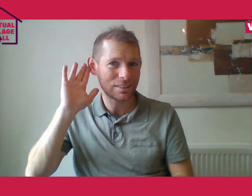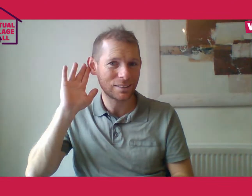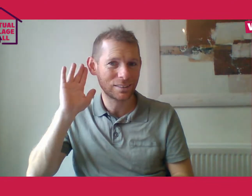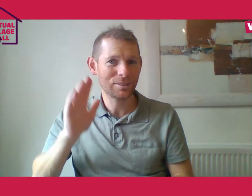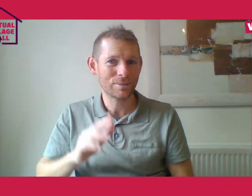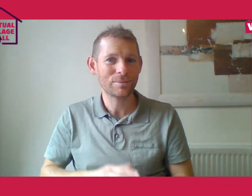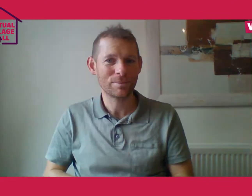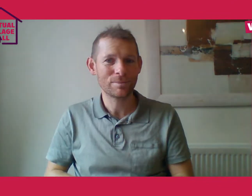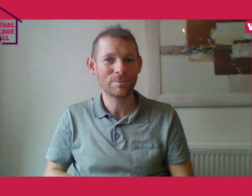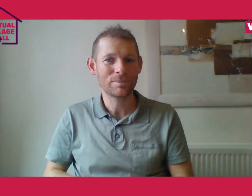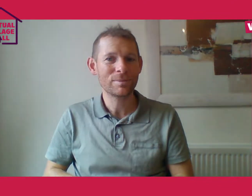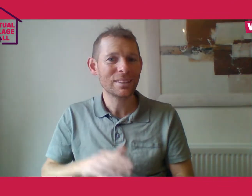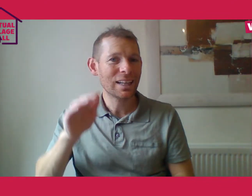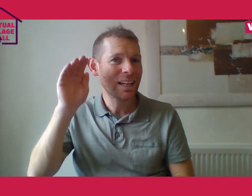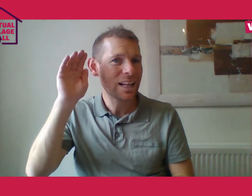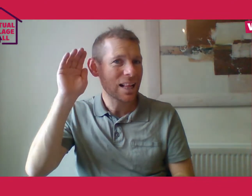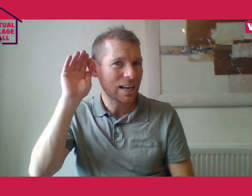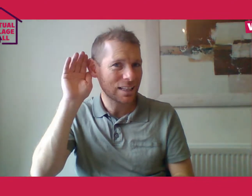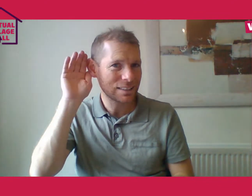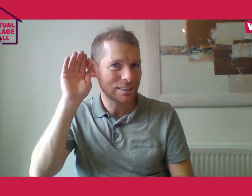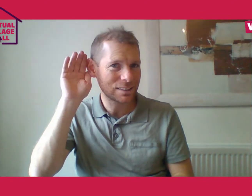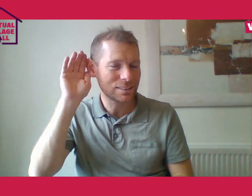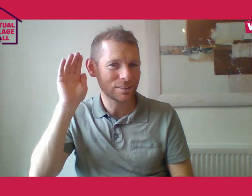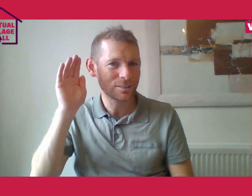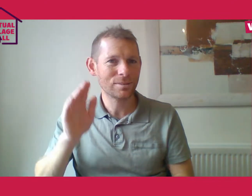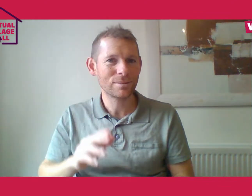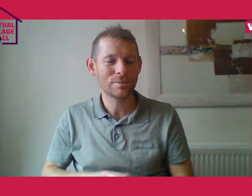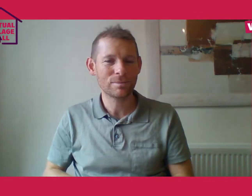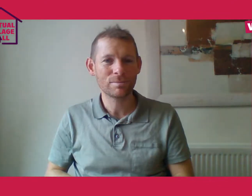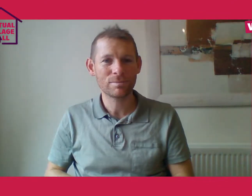It's good to listen as well. Listen.